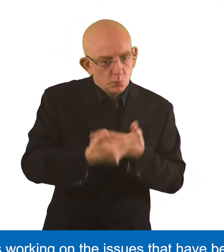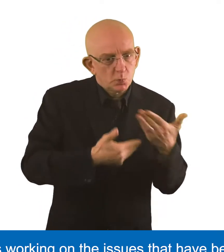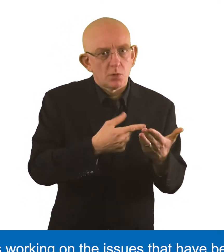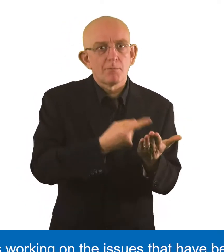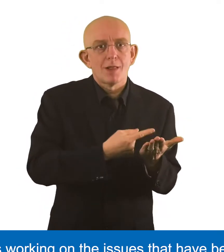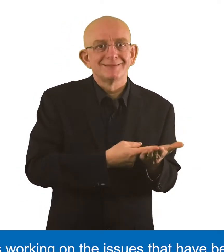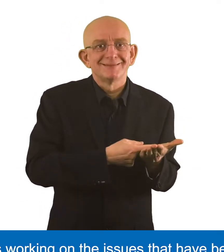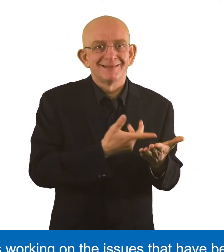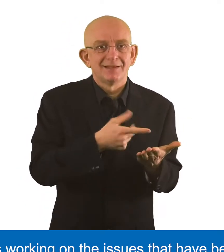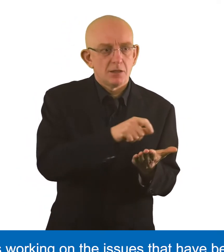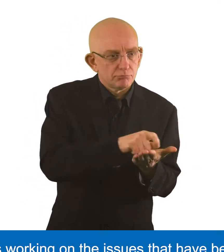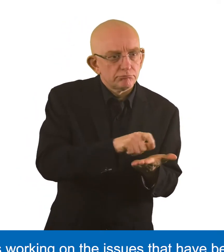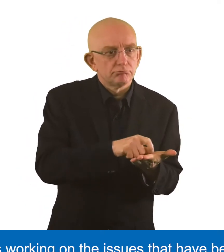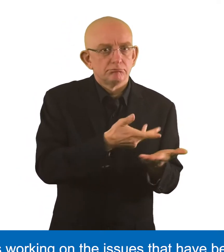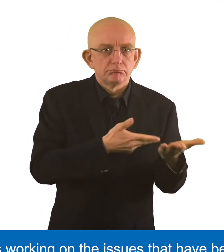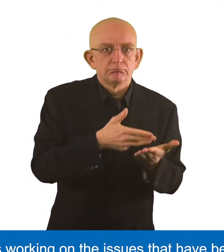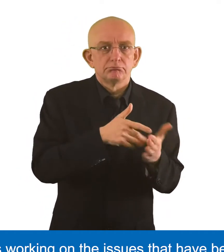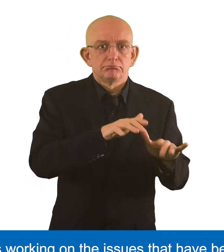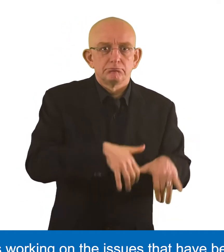and policy makers working on the issues that have